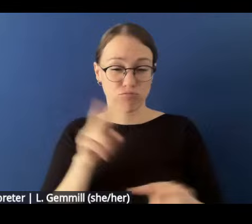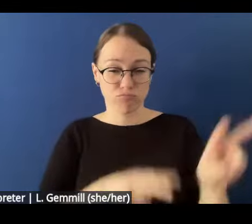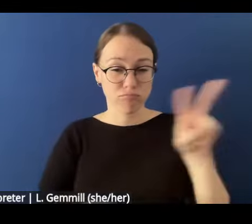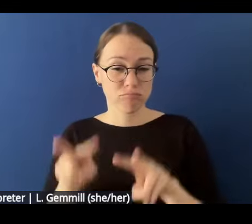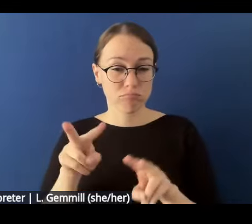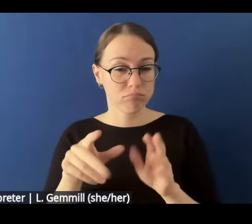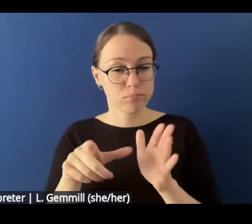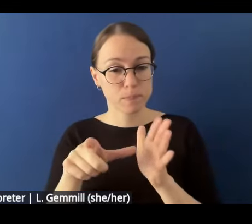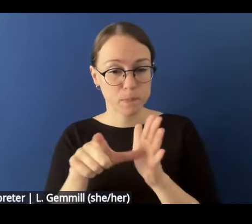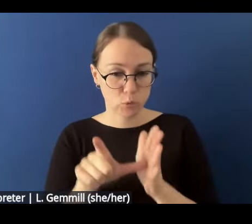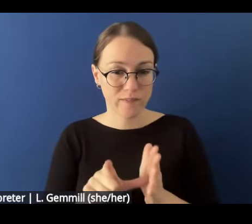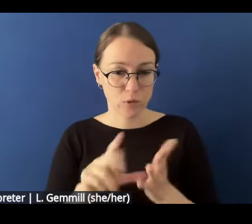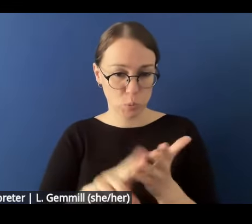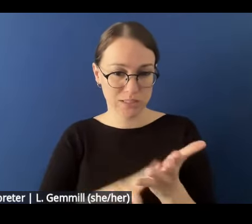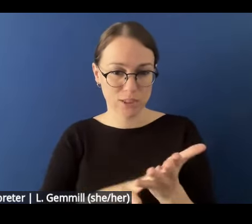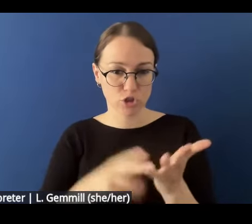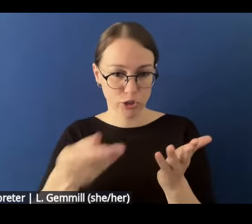provided,